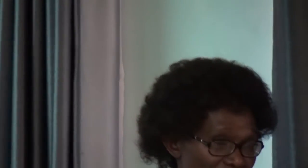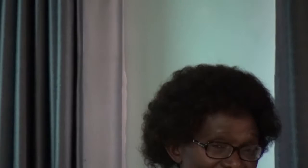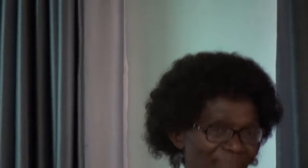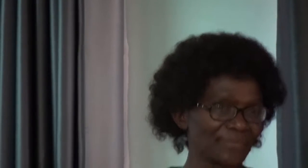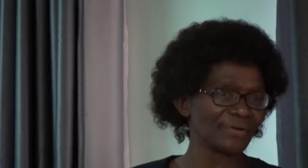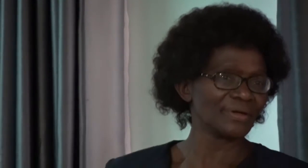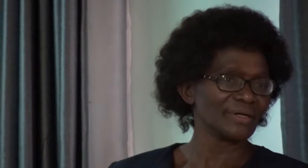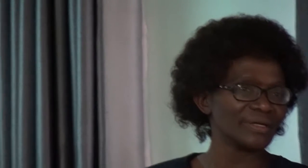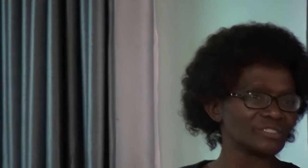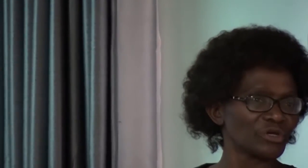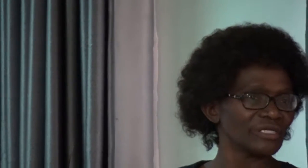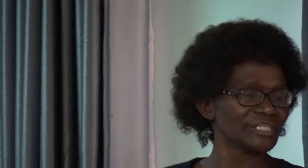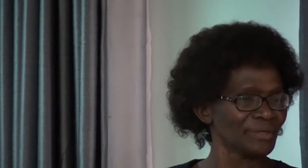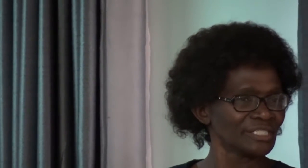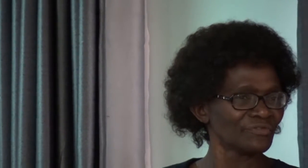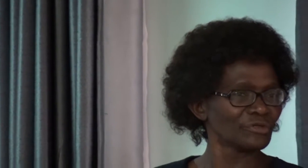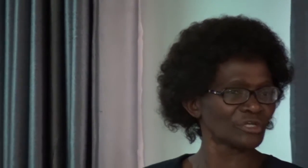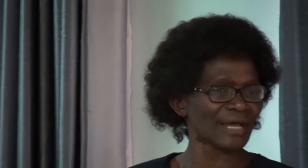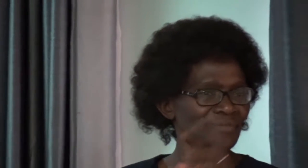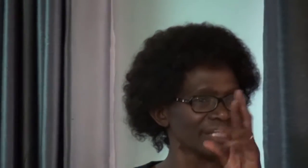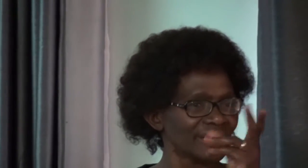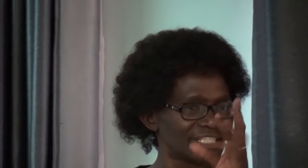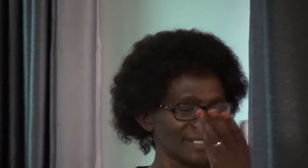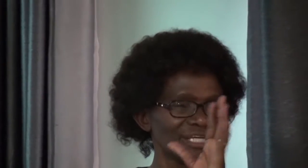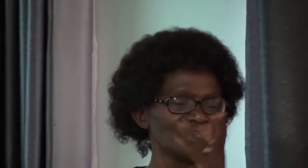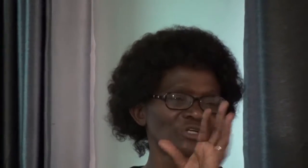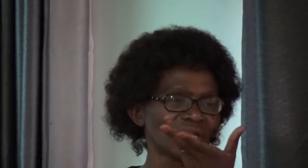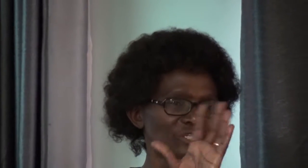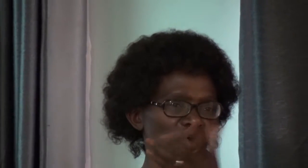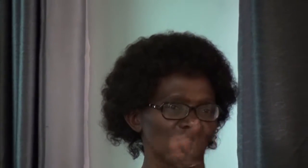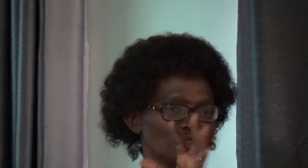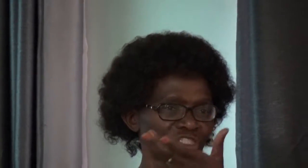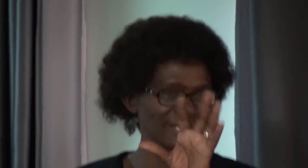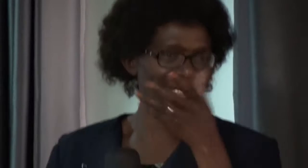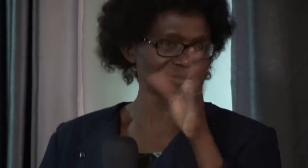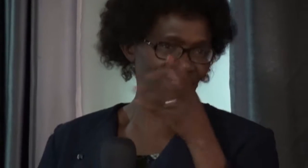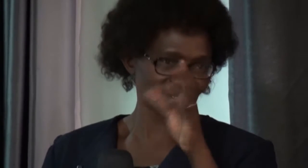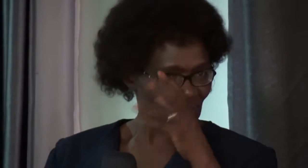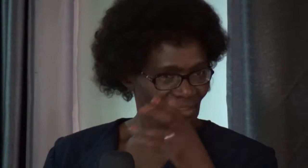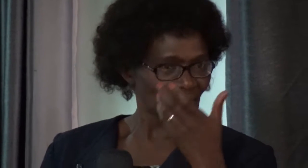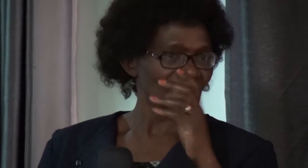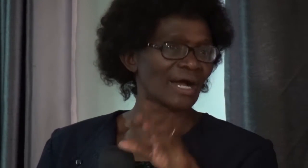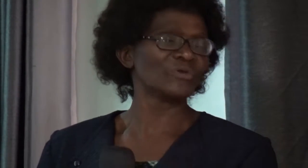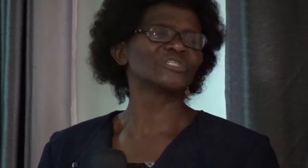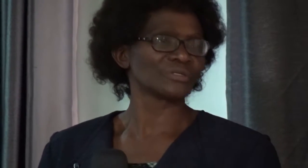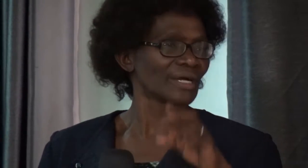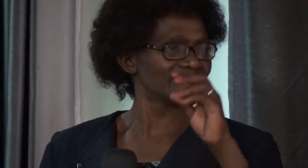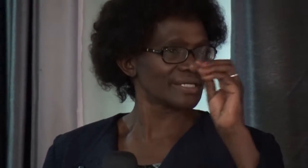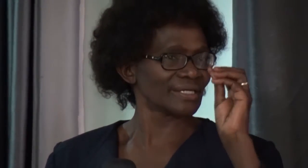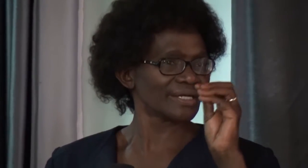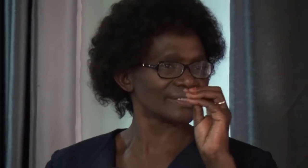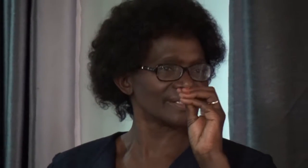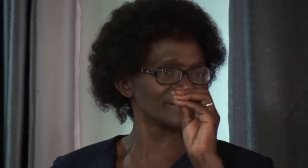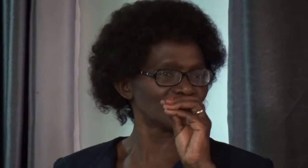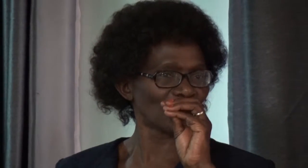this program. So it means if you saw something itchy, you don't let it go. You send out a whistle and